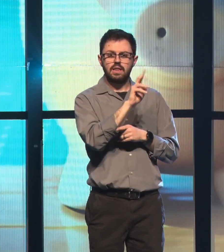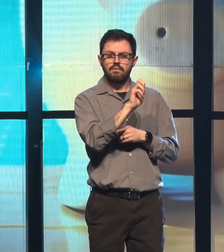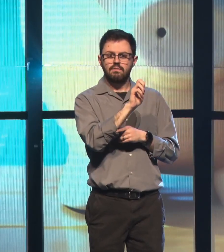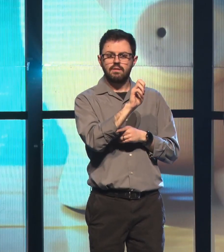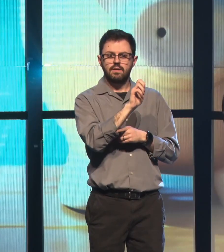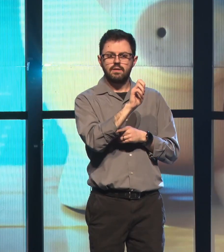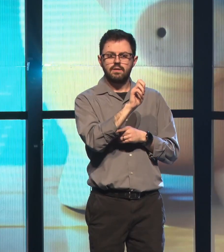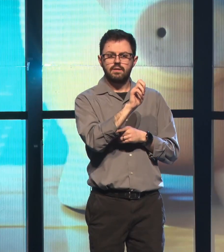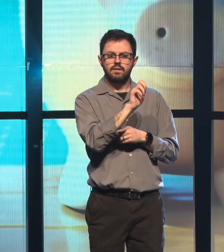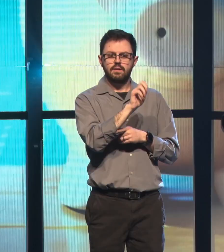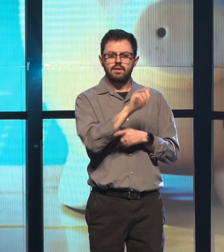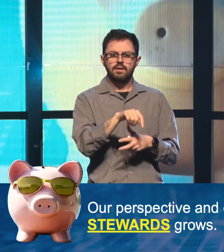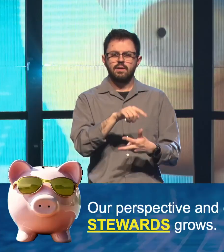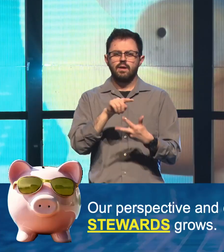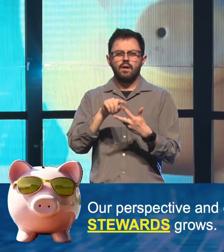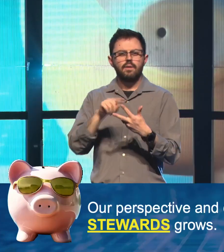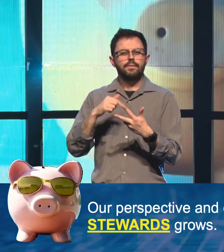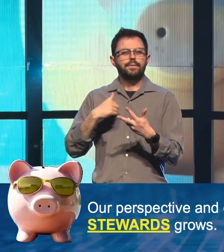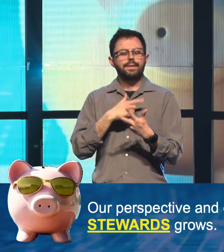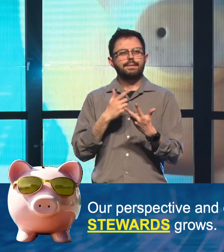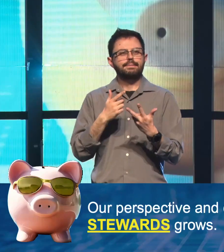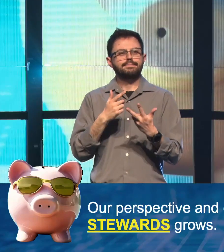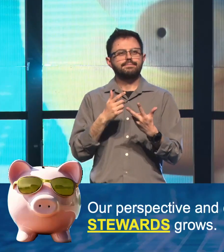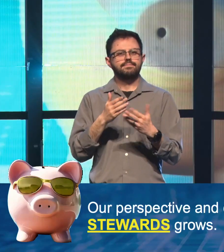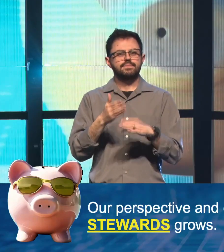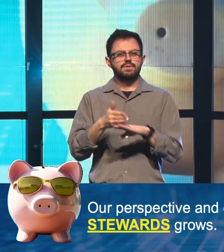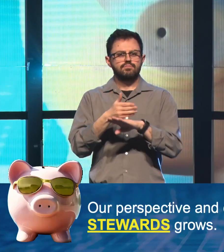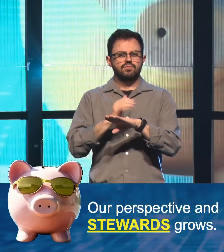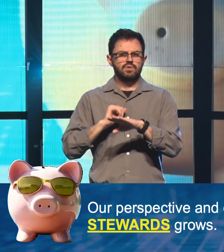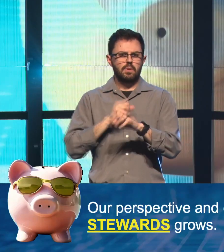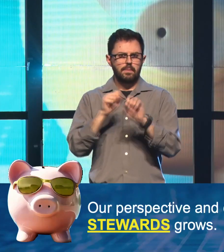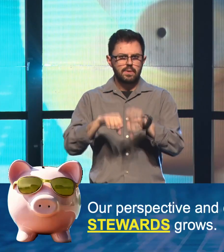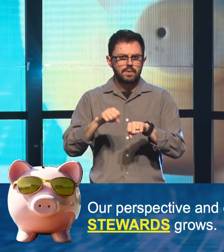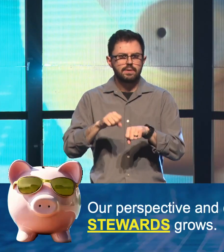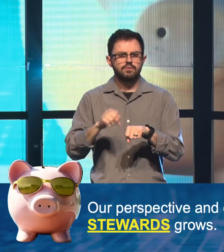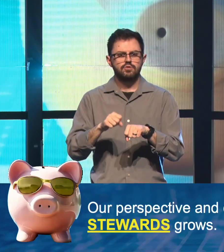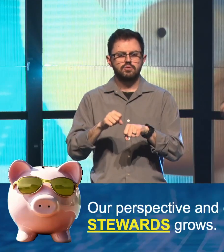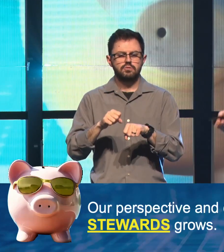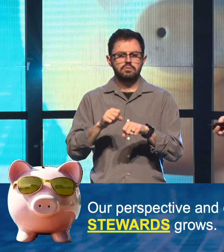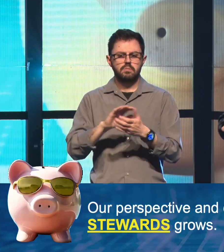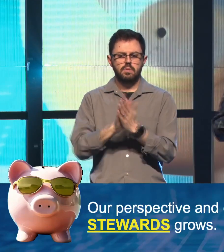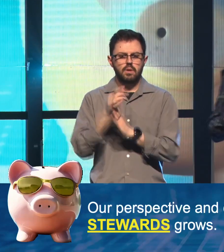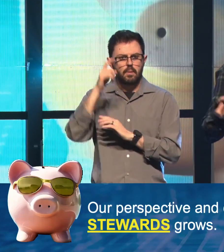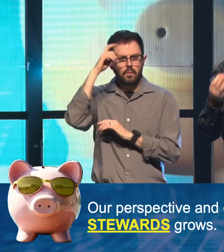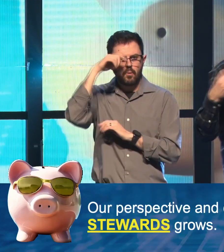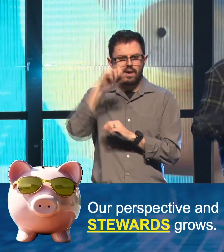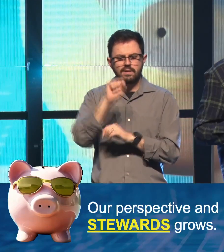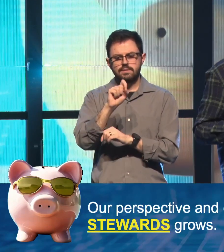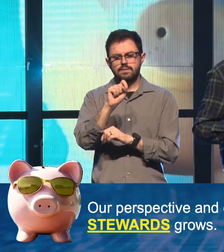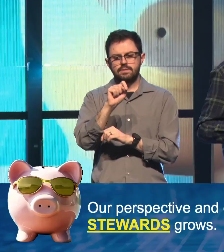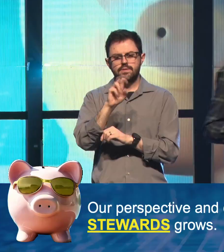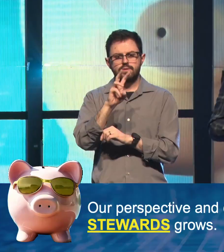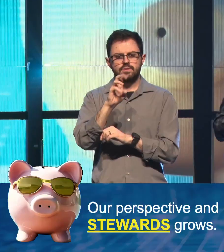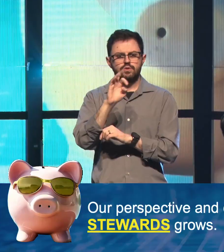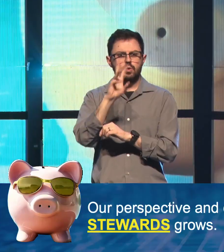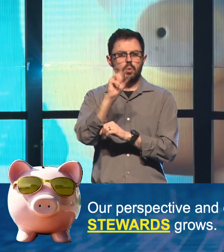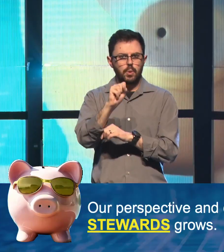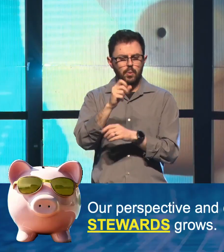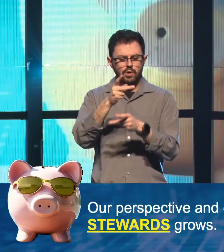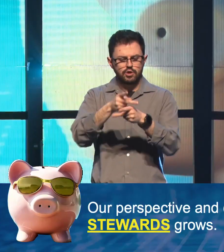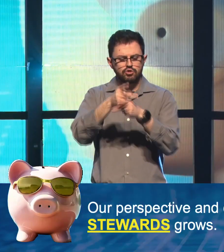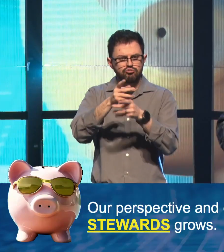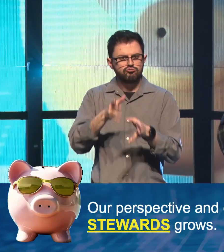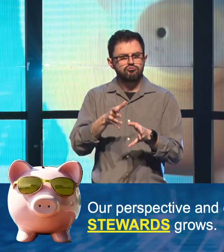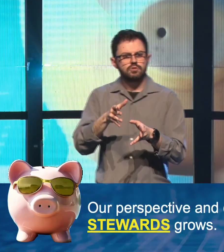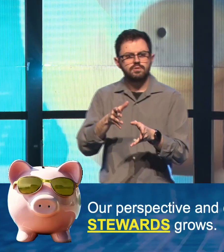perspective and our capacity to be wise stewards. I do believe in this principle that we are stewarding what the universe places